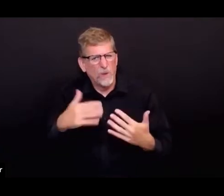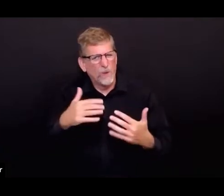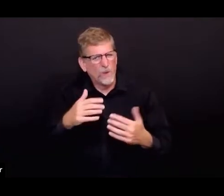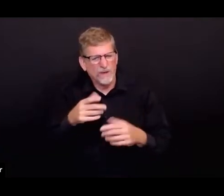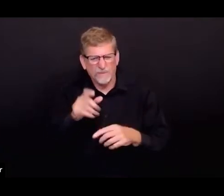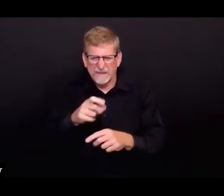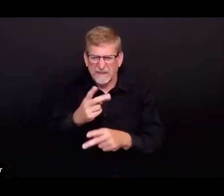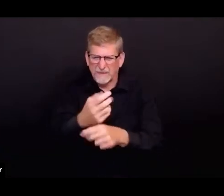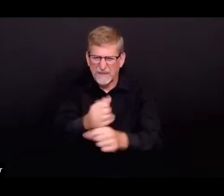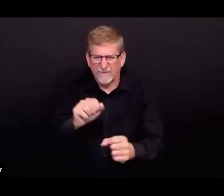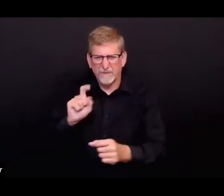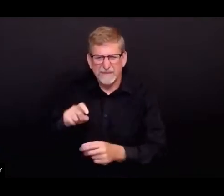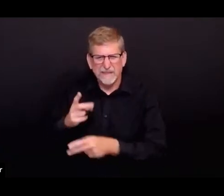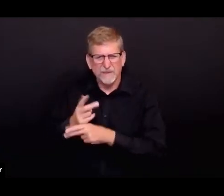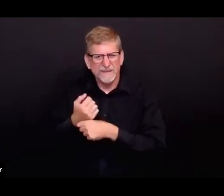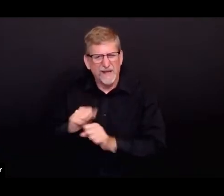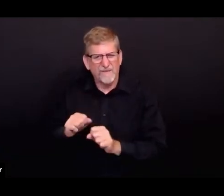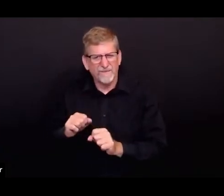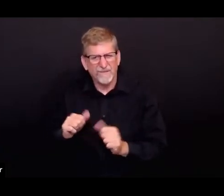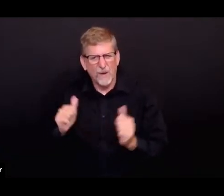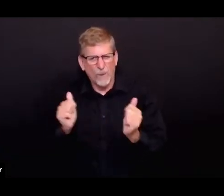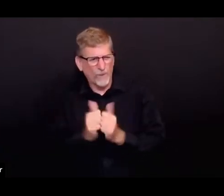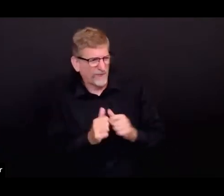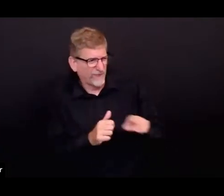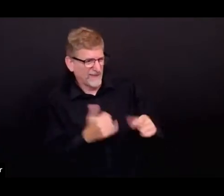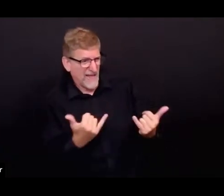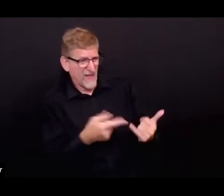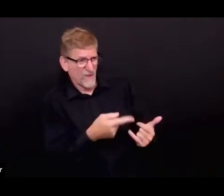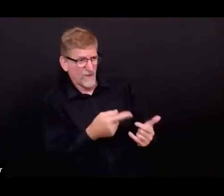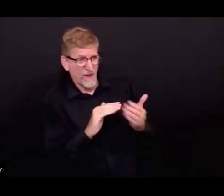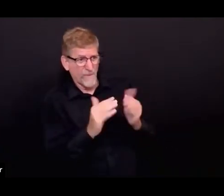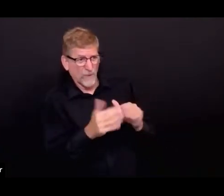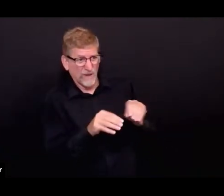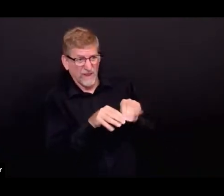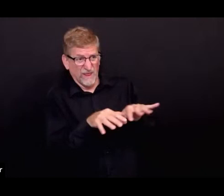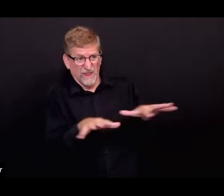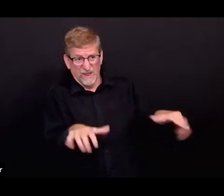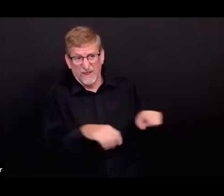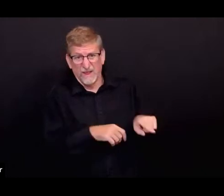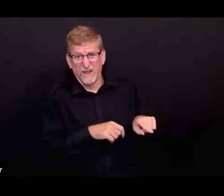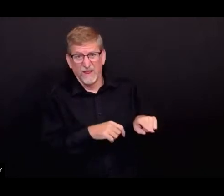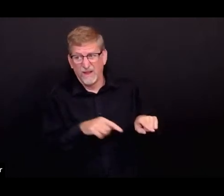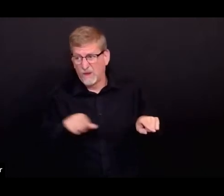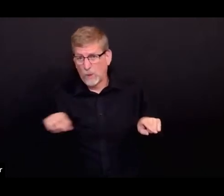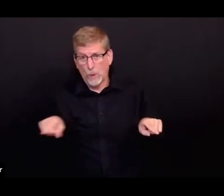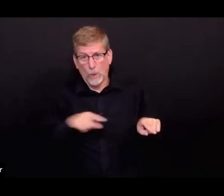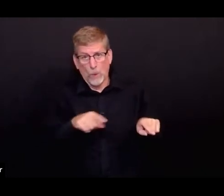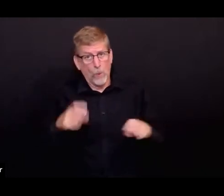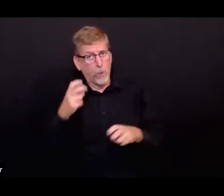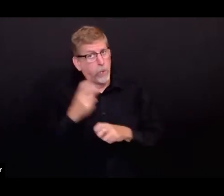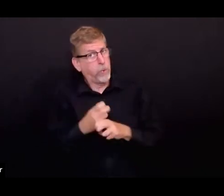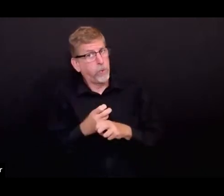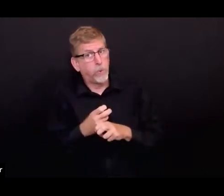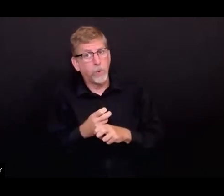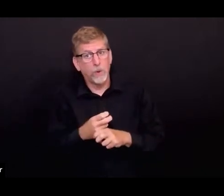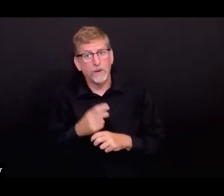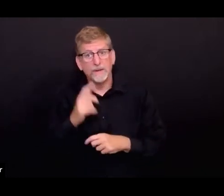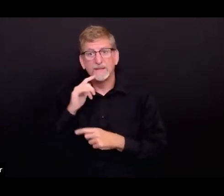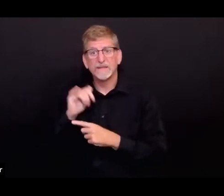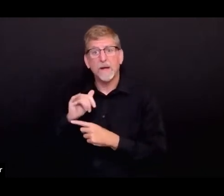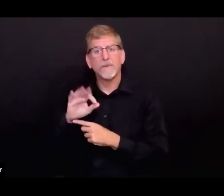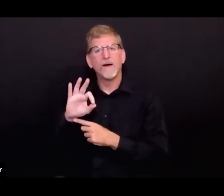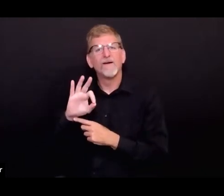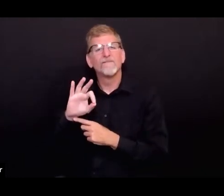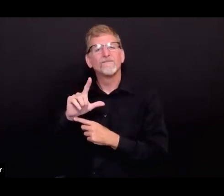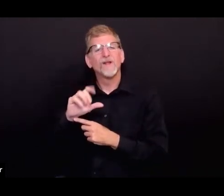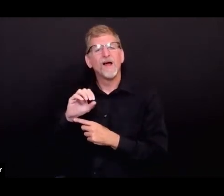you can build a really high set of floodgates, but if the wave is of a certain height, the highest floodgate's not going to keep